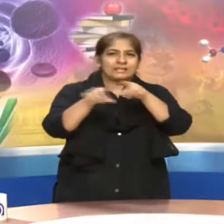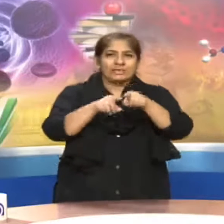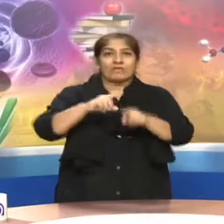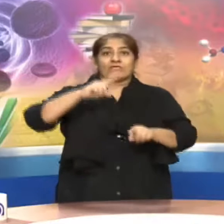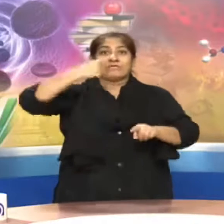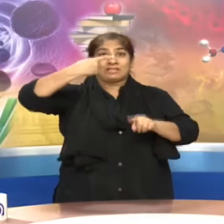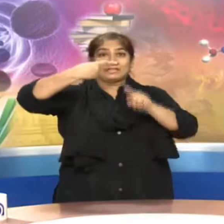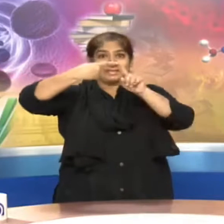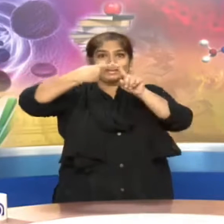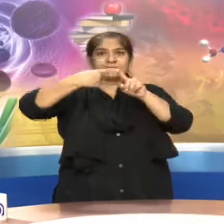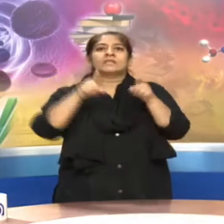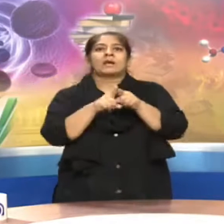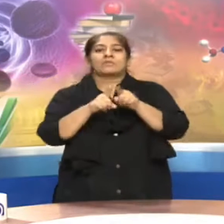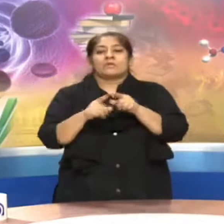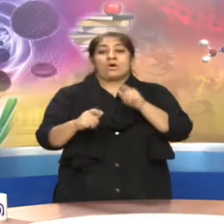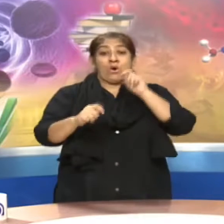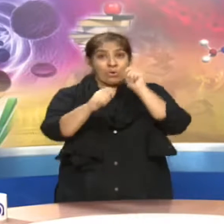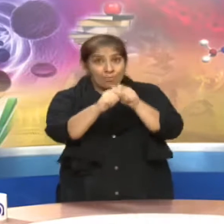So there are different functions of supervisors.